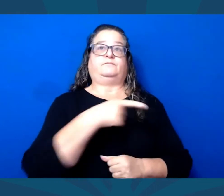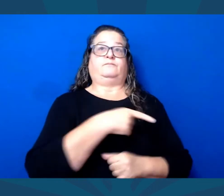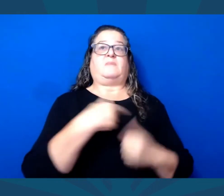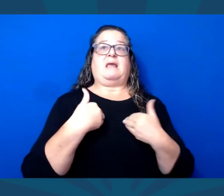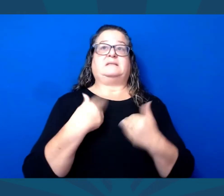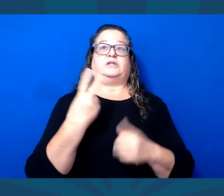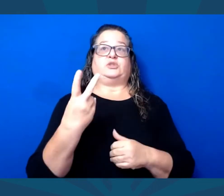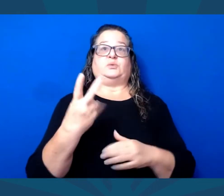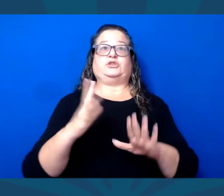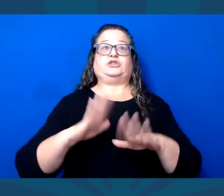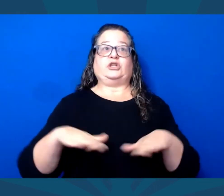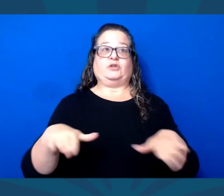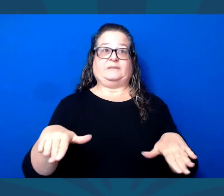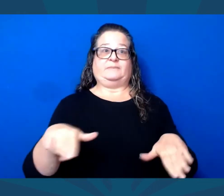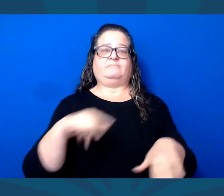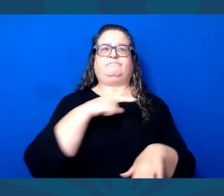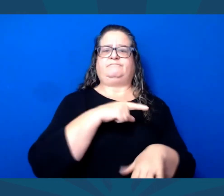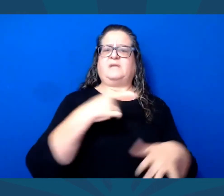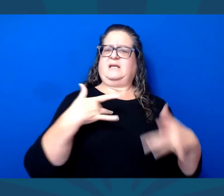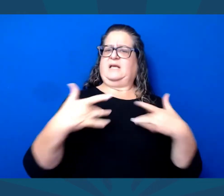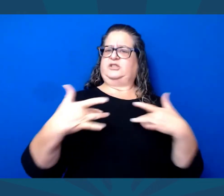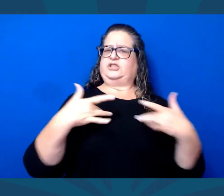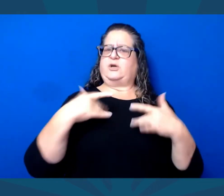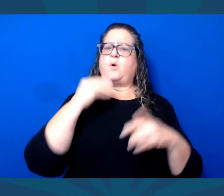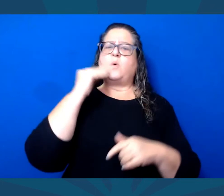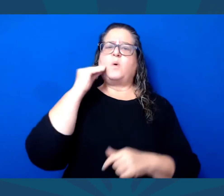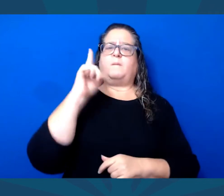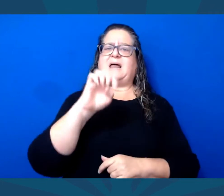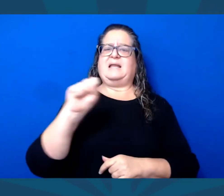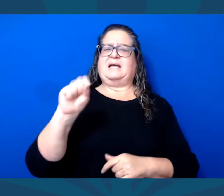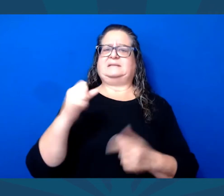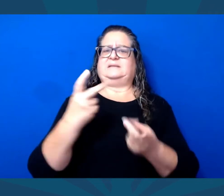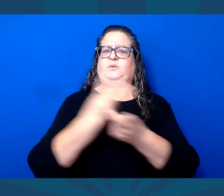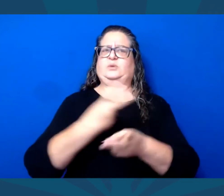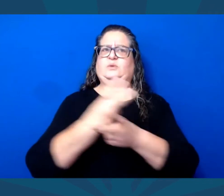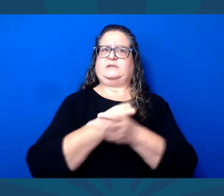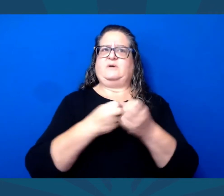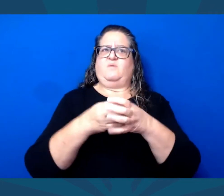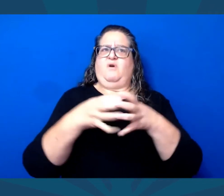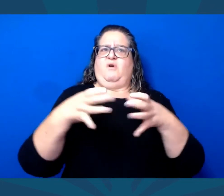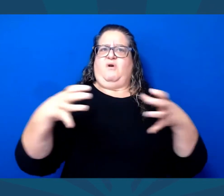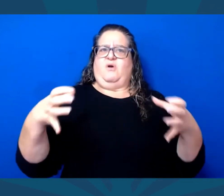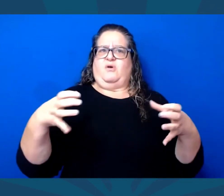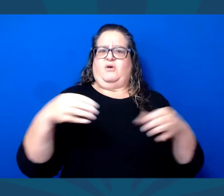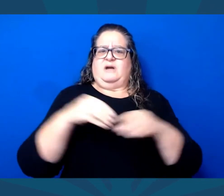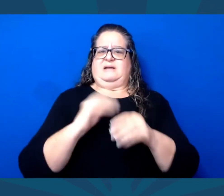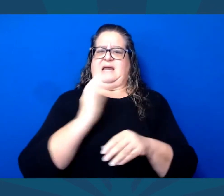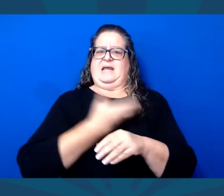A mother of two, Janelle is concerned with the growth of homelessness in our district.